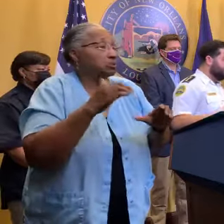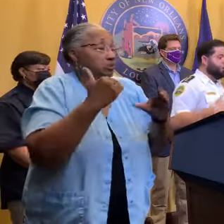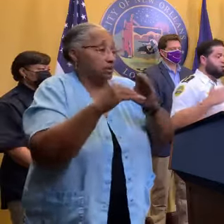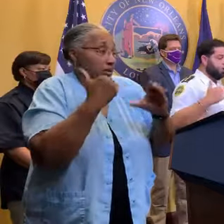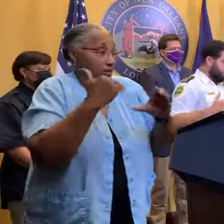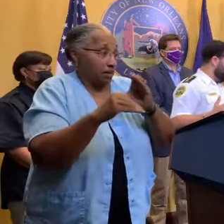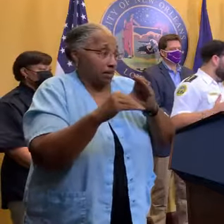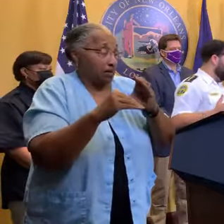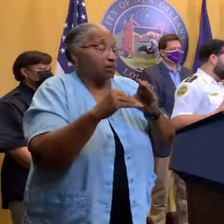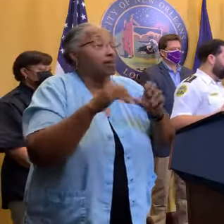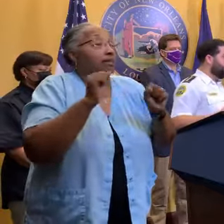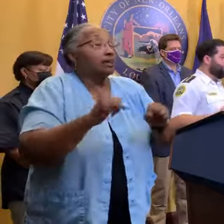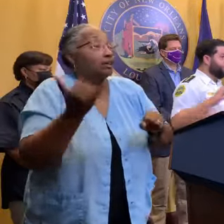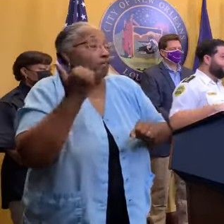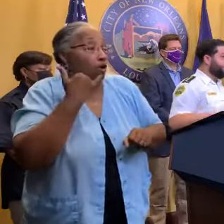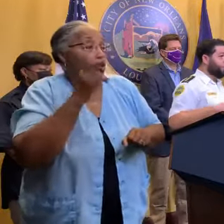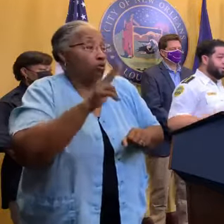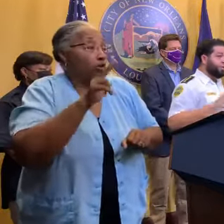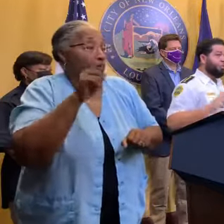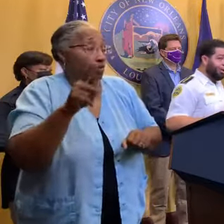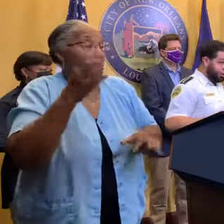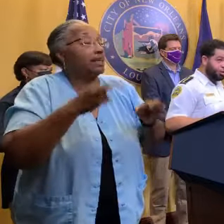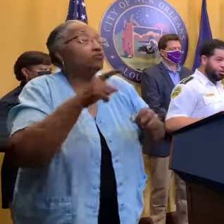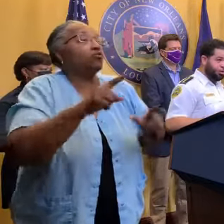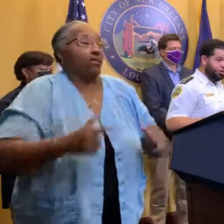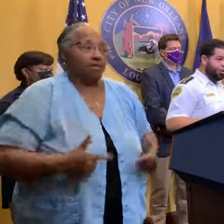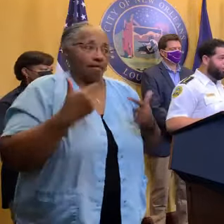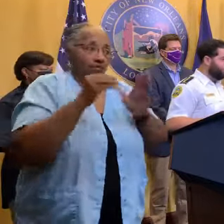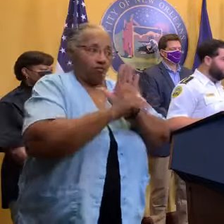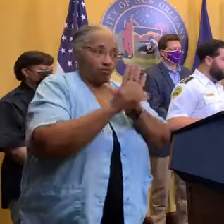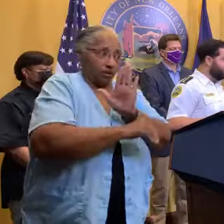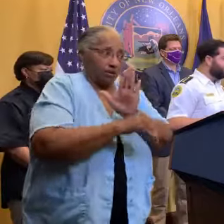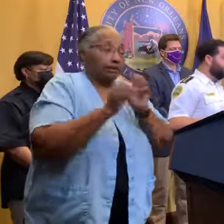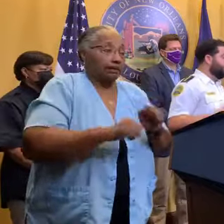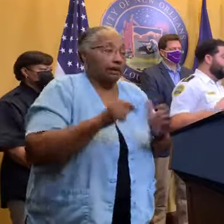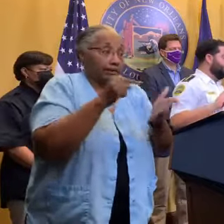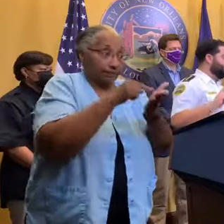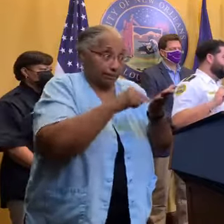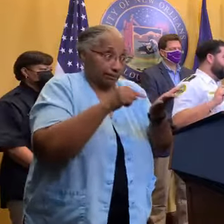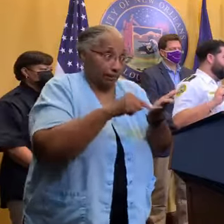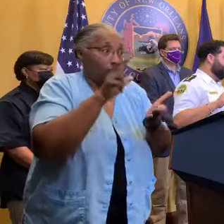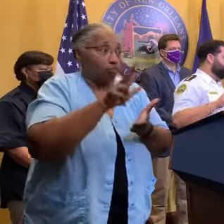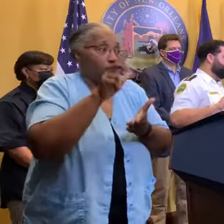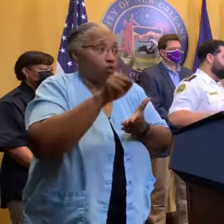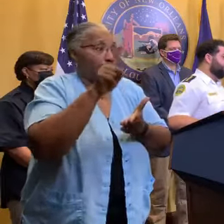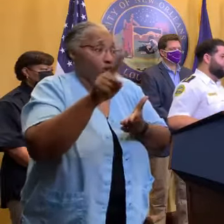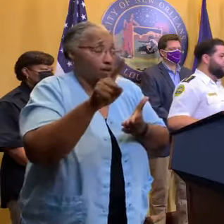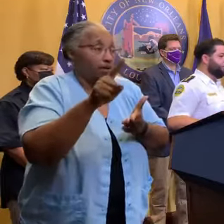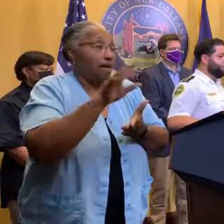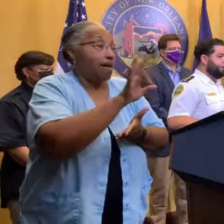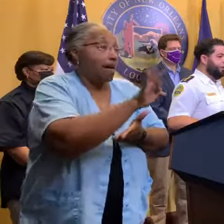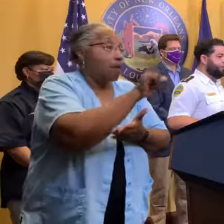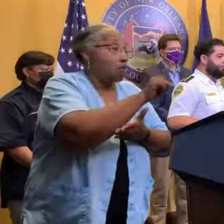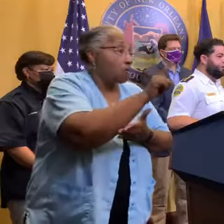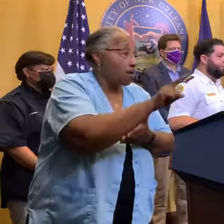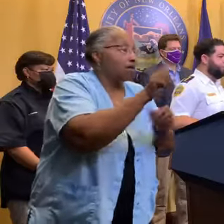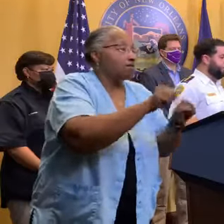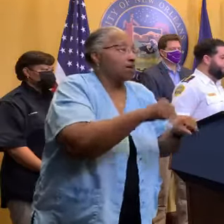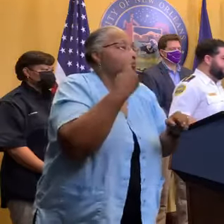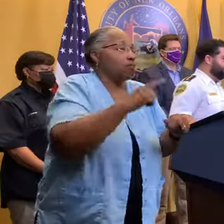nola.gov/311. You can call 311. If you live in Orleans Parish, you can dial 311. And again, 911 is available